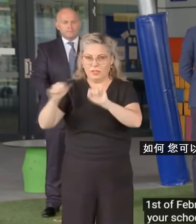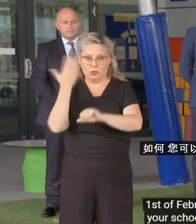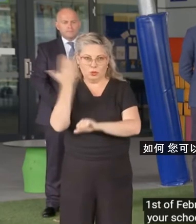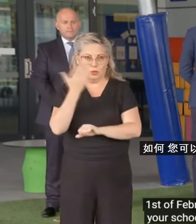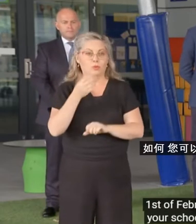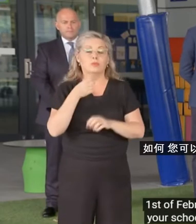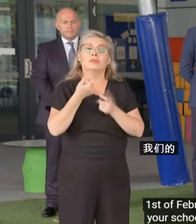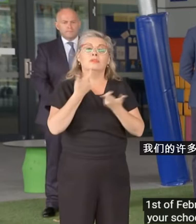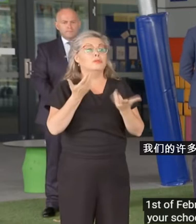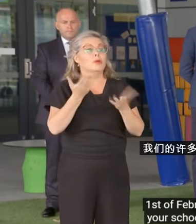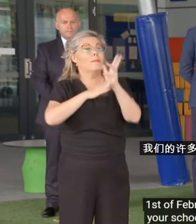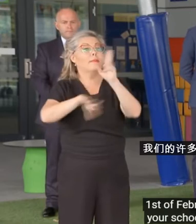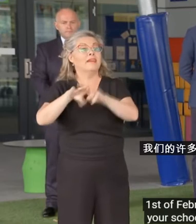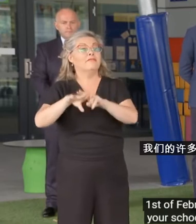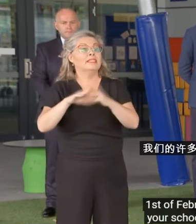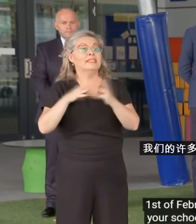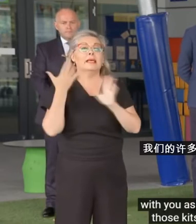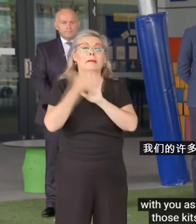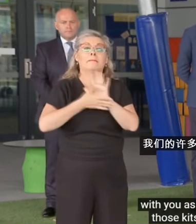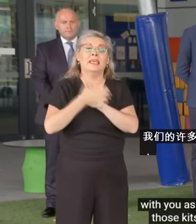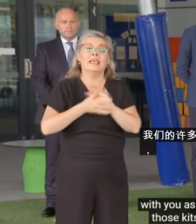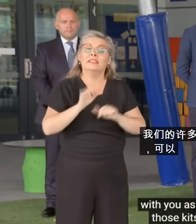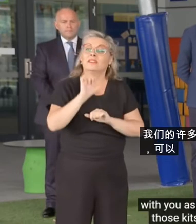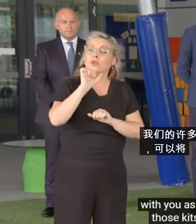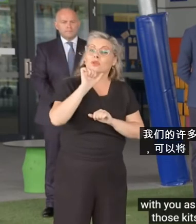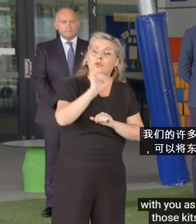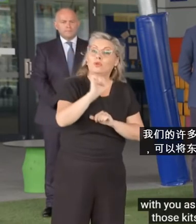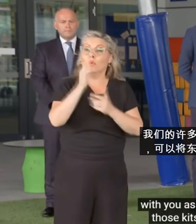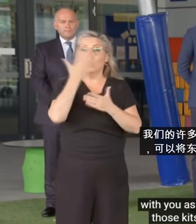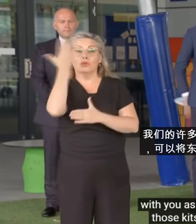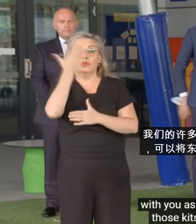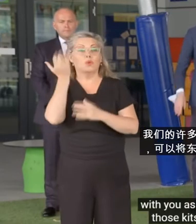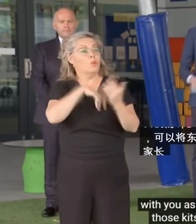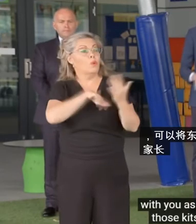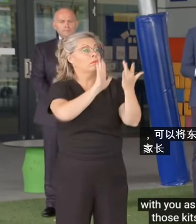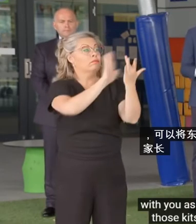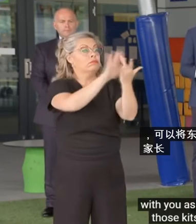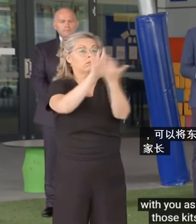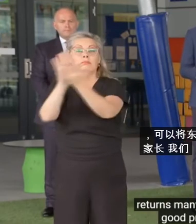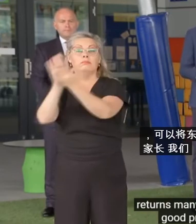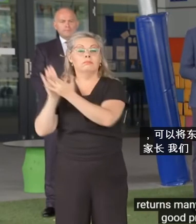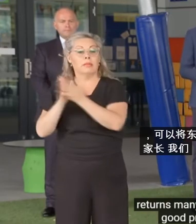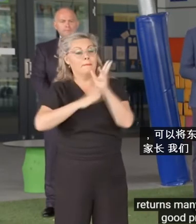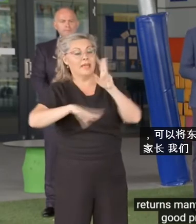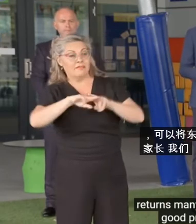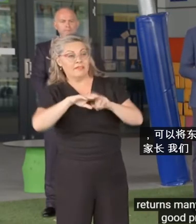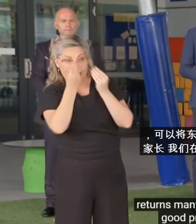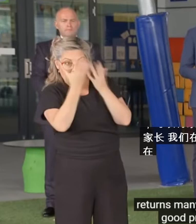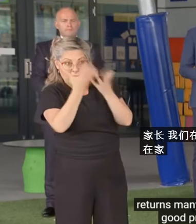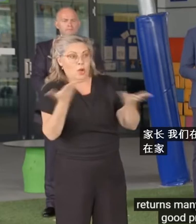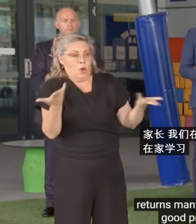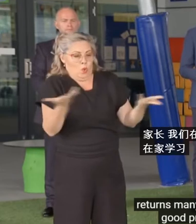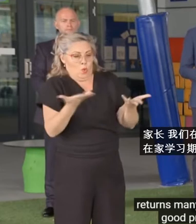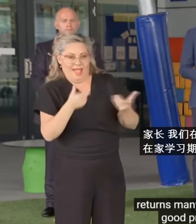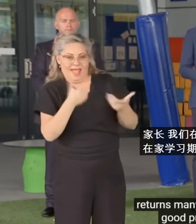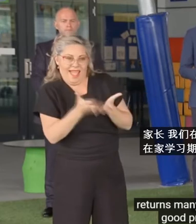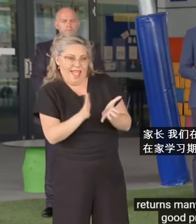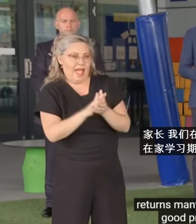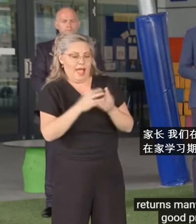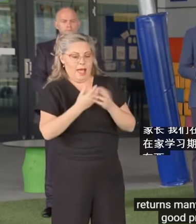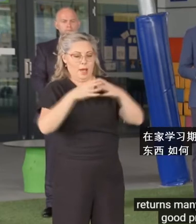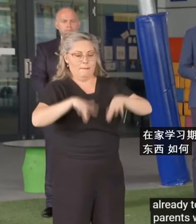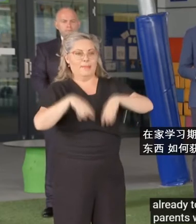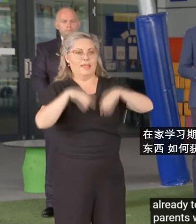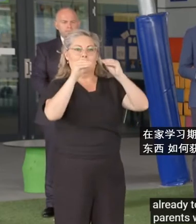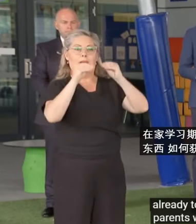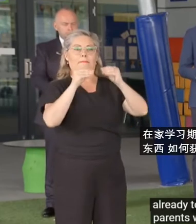school returns. Many of our schools have good practices in place already to get things out to parents. We learnt very well during the learning from home period